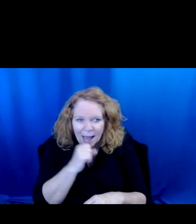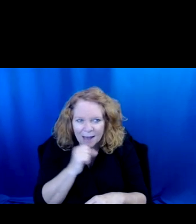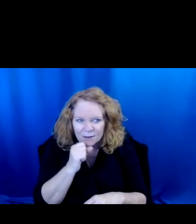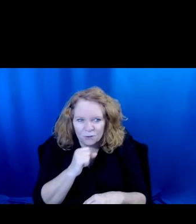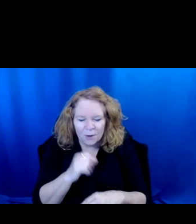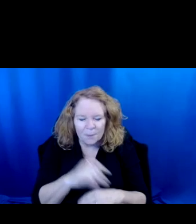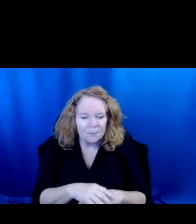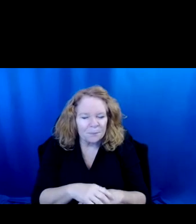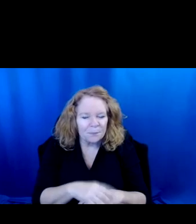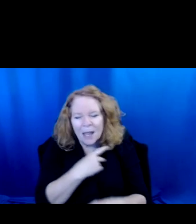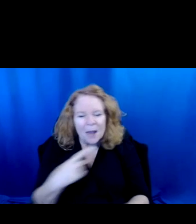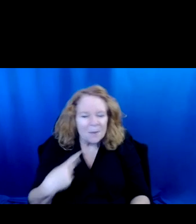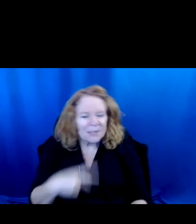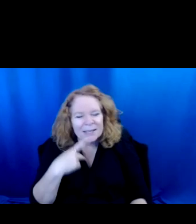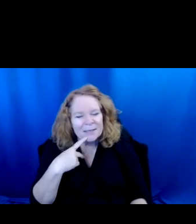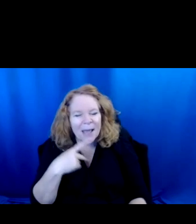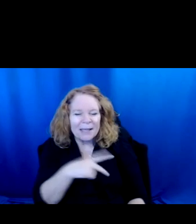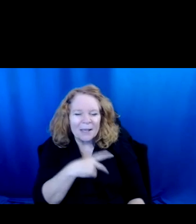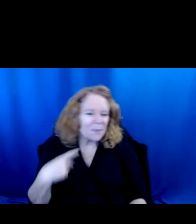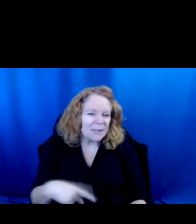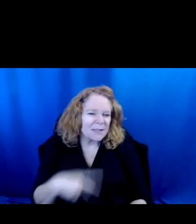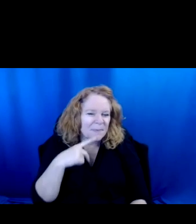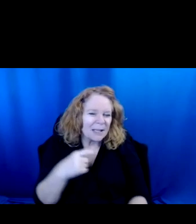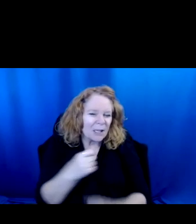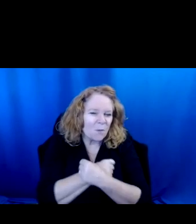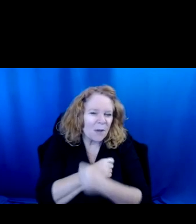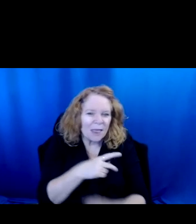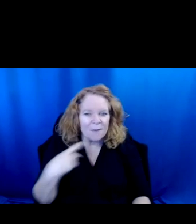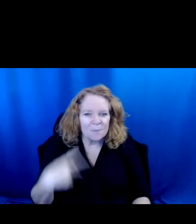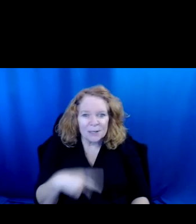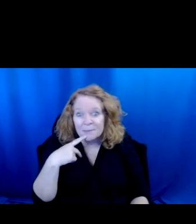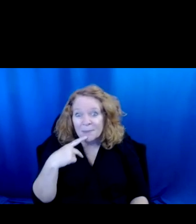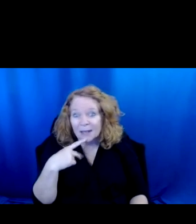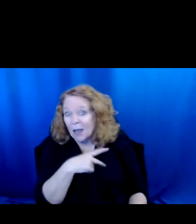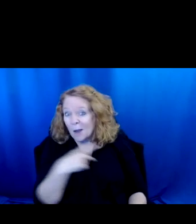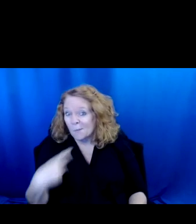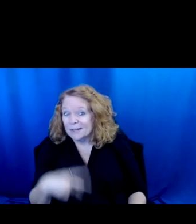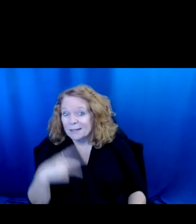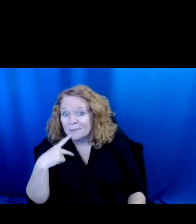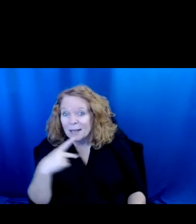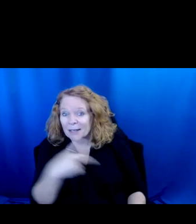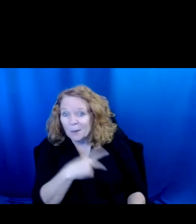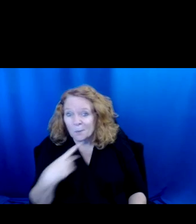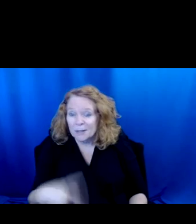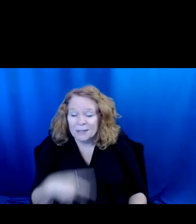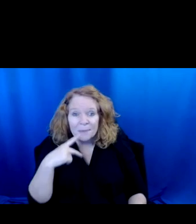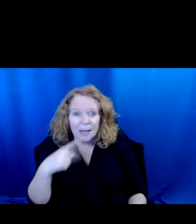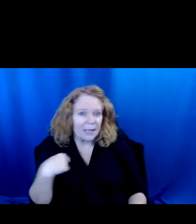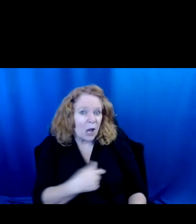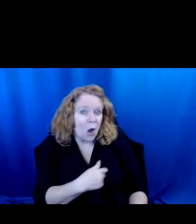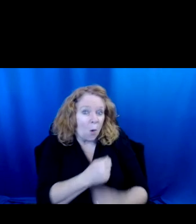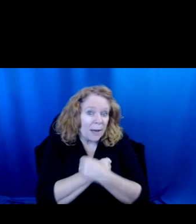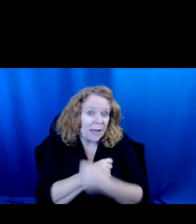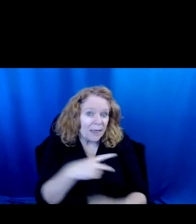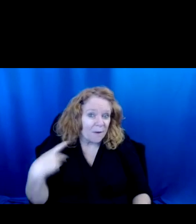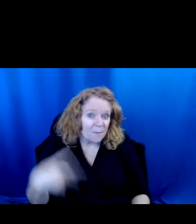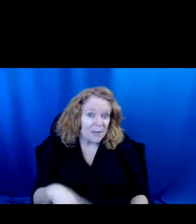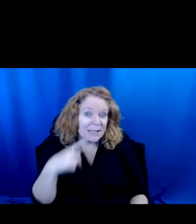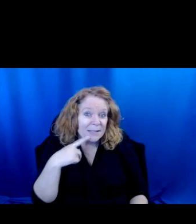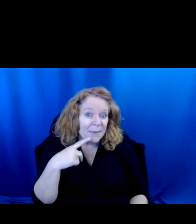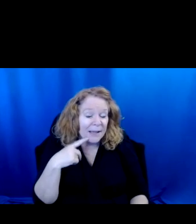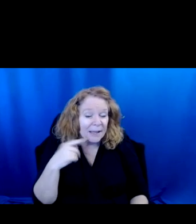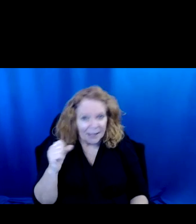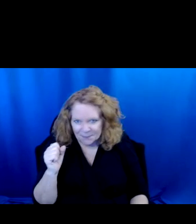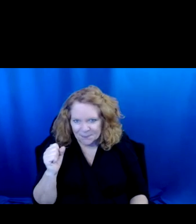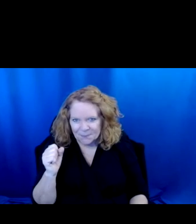Peggy, Princess Peggy, we love Princess Peggy. Princess Peggy, Princess Peggy, we love Princess Peggy. So I've